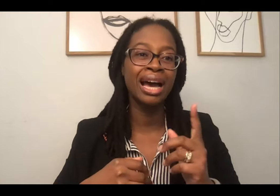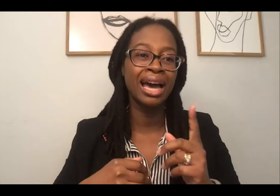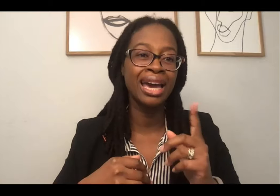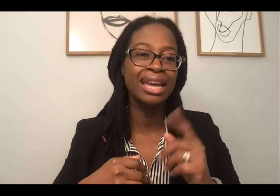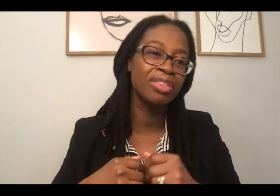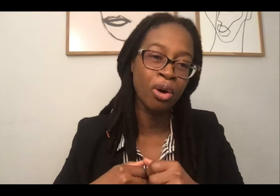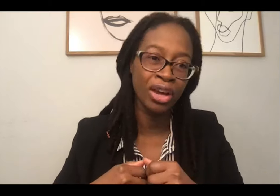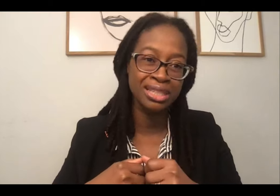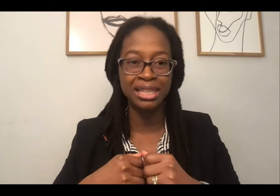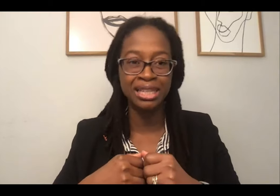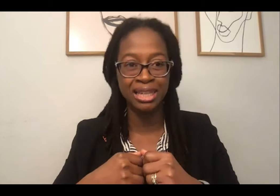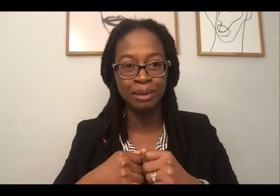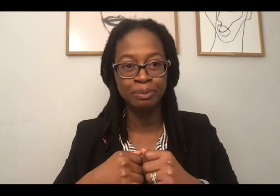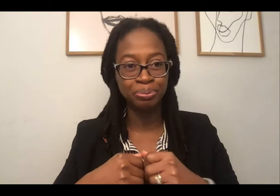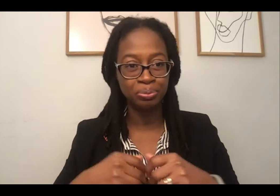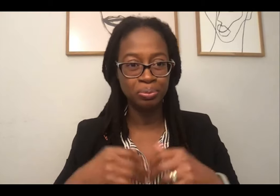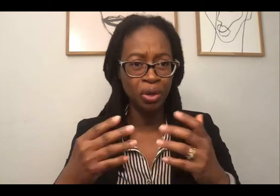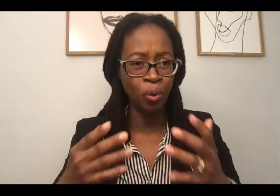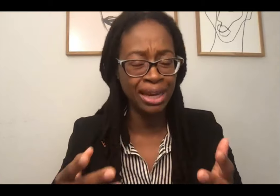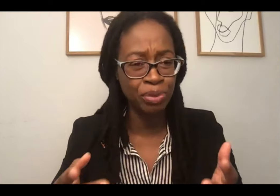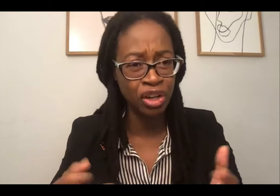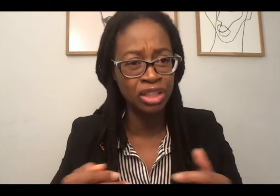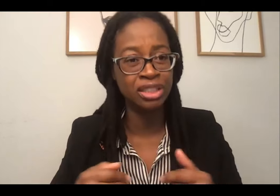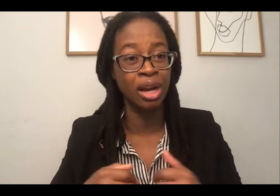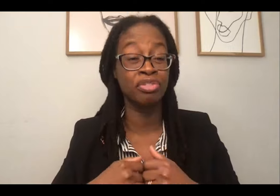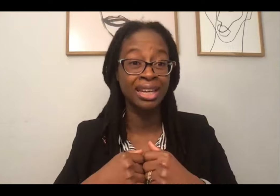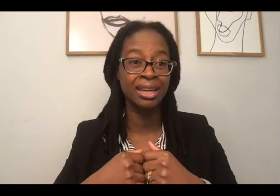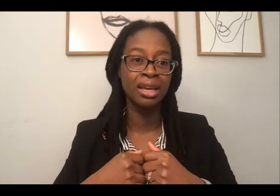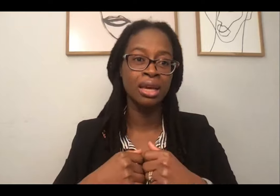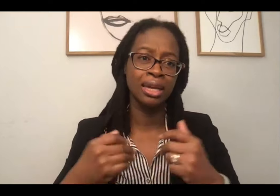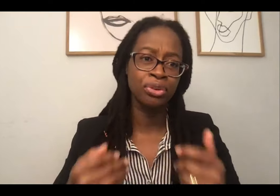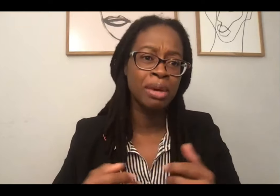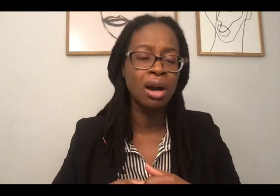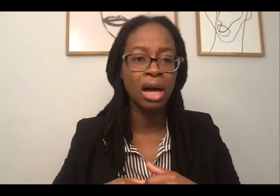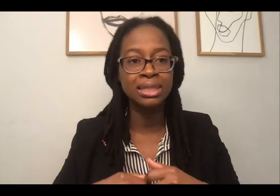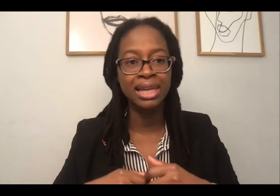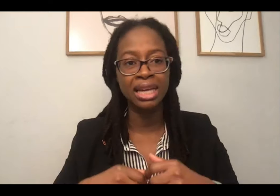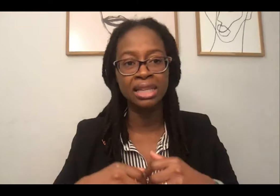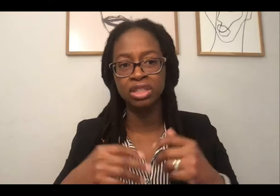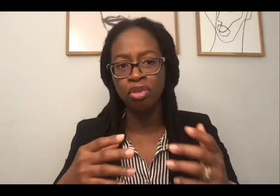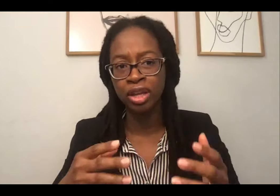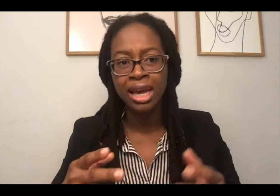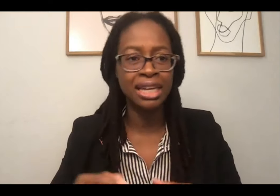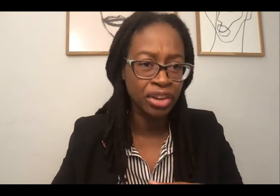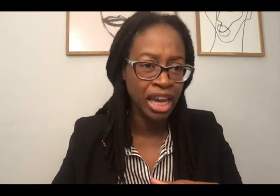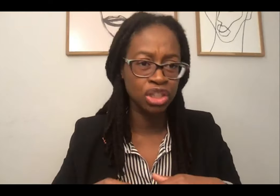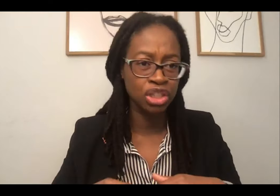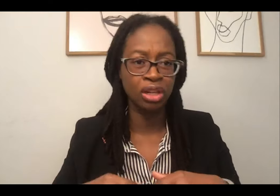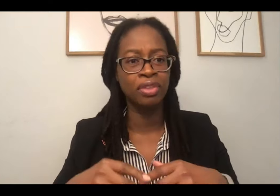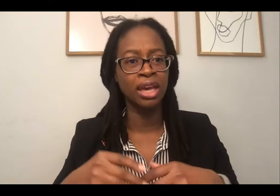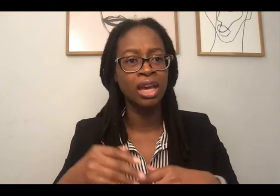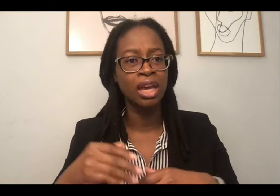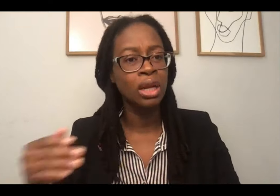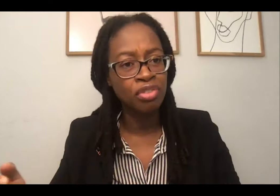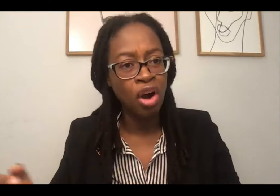end on this point that when results are provided in the Caribbean context, there's often a disaggregation of the